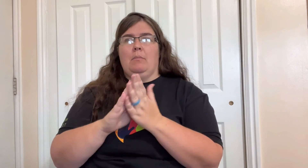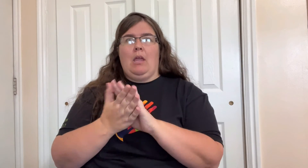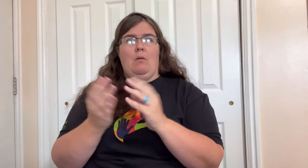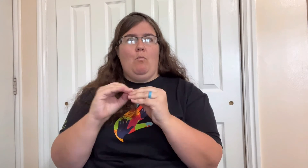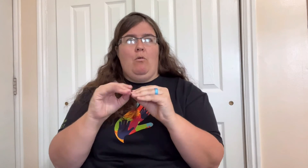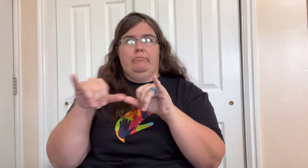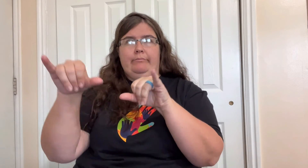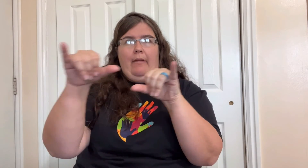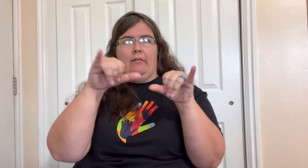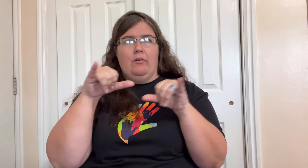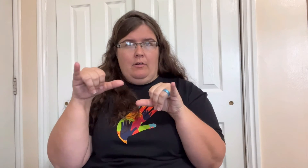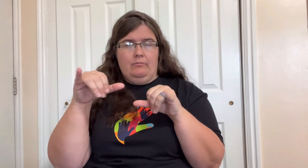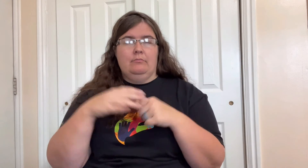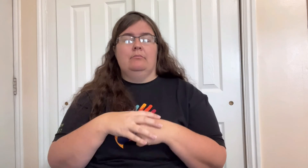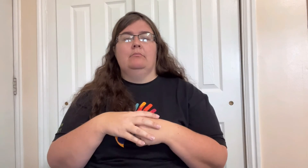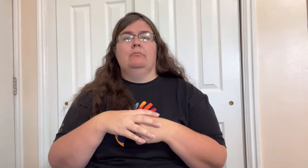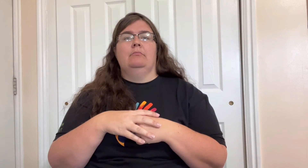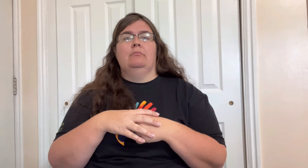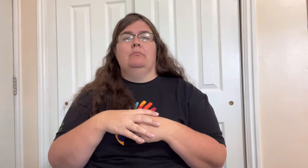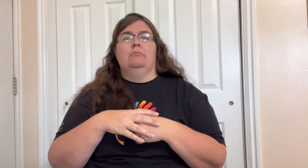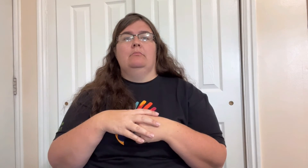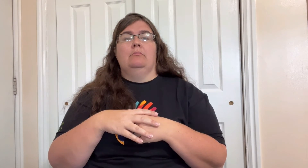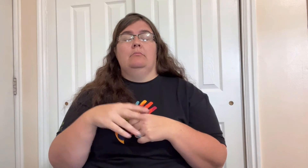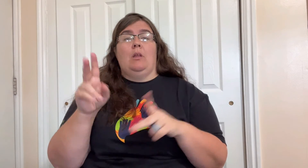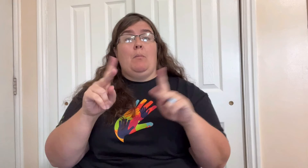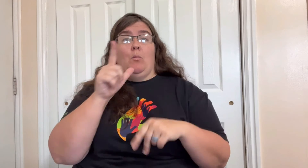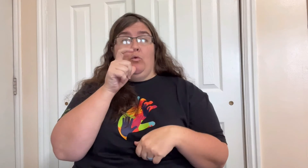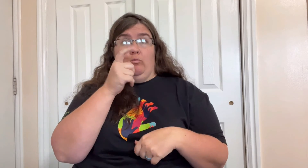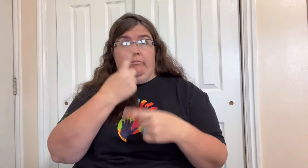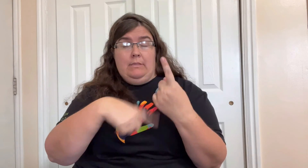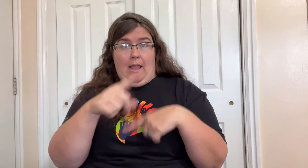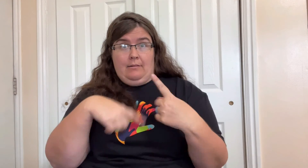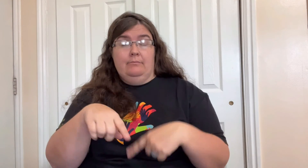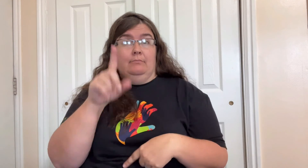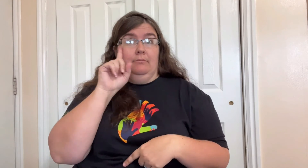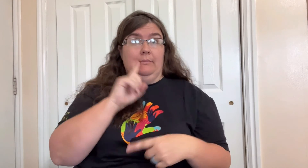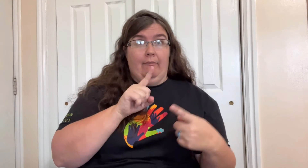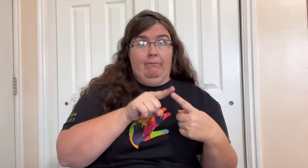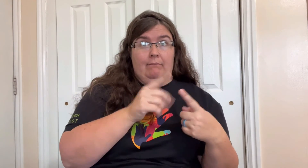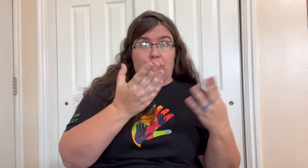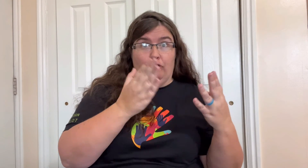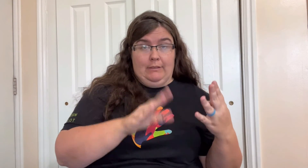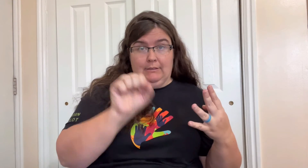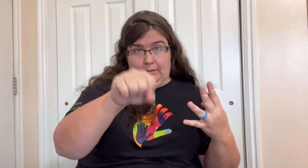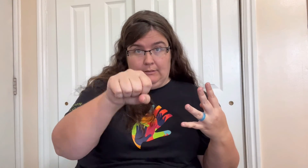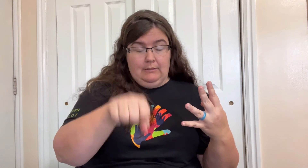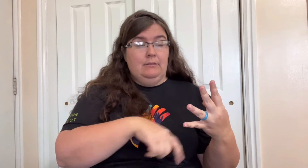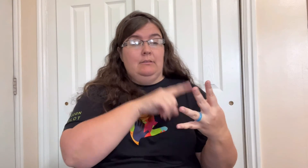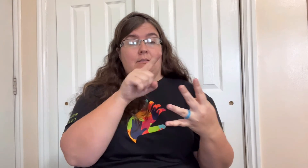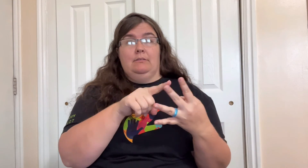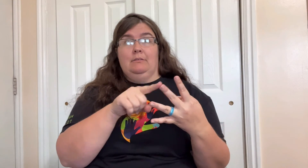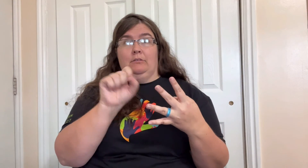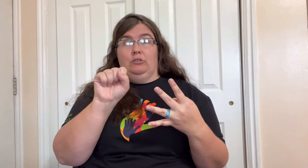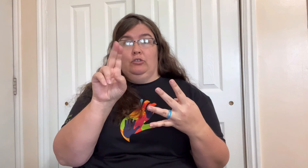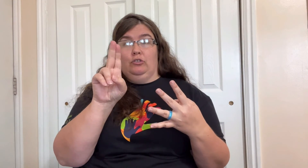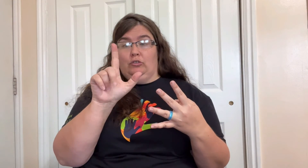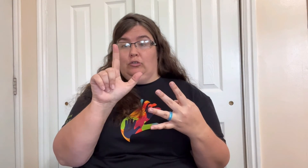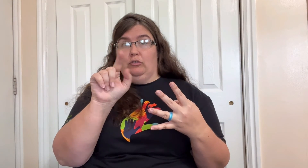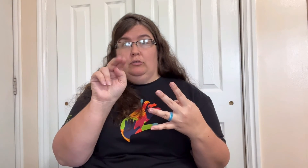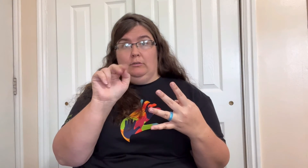many sultans, and it became more standardized as a result. So the people who were signing were, yes, of course, the deaf servants, but also the